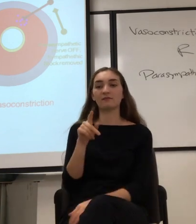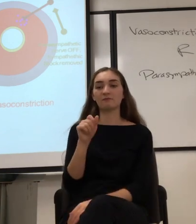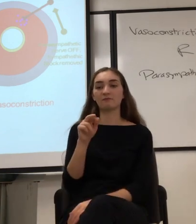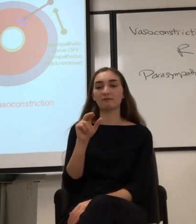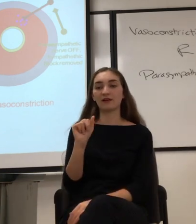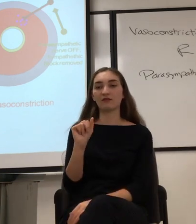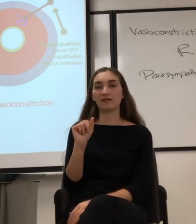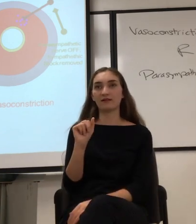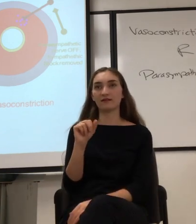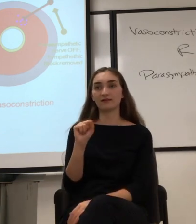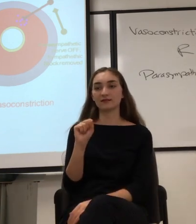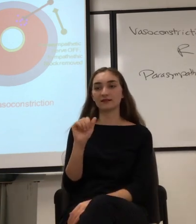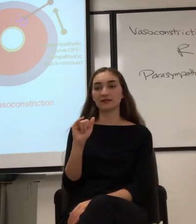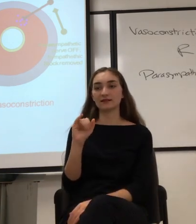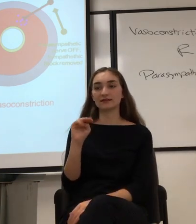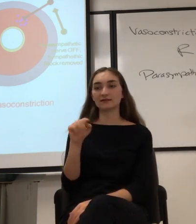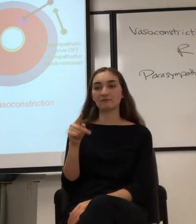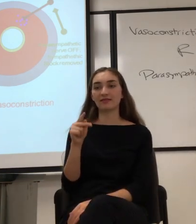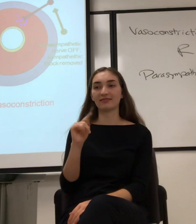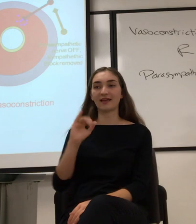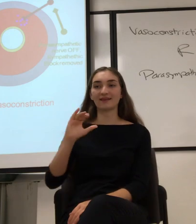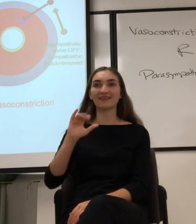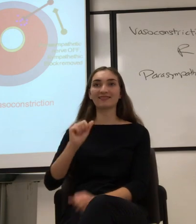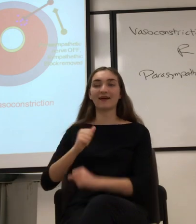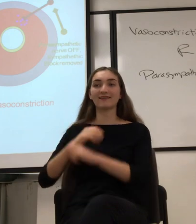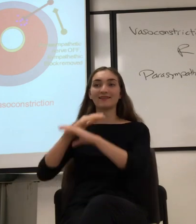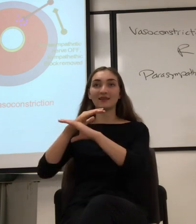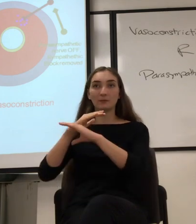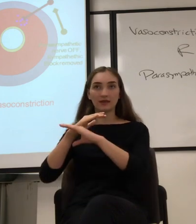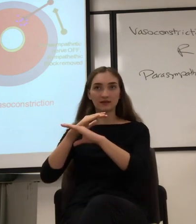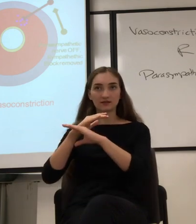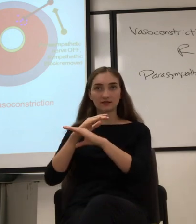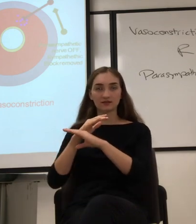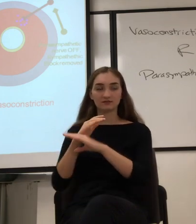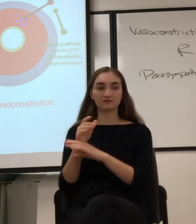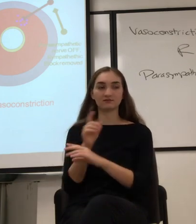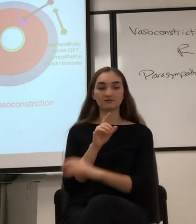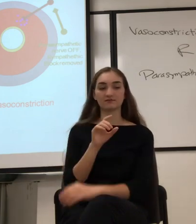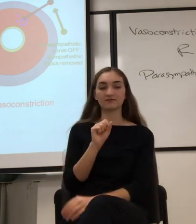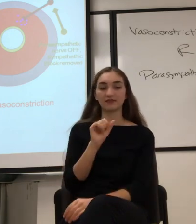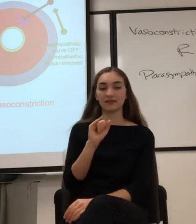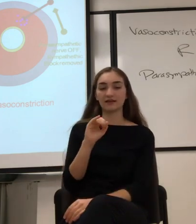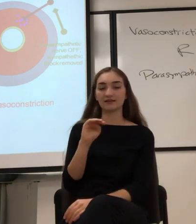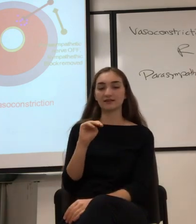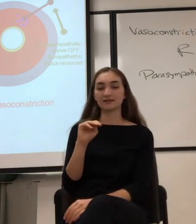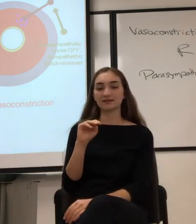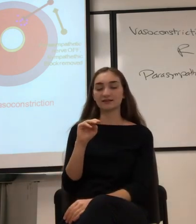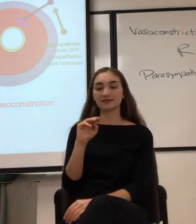they inhibit the sympathetic.